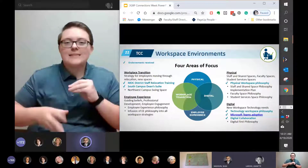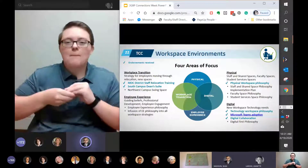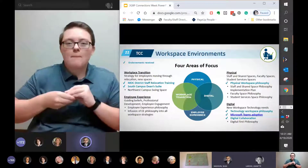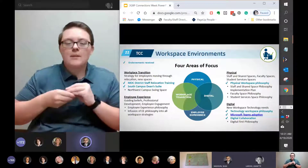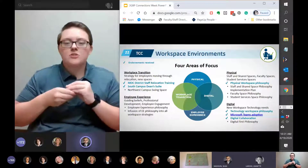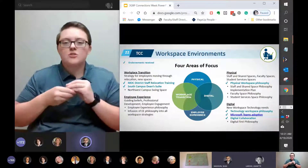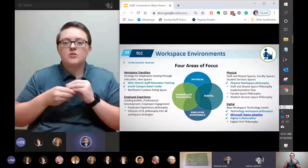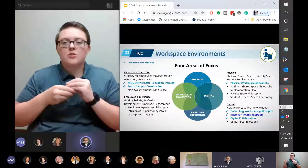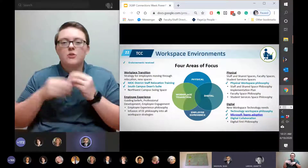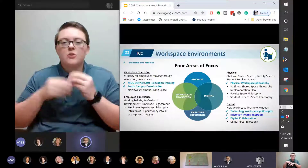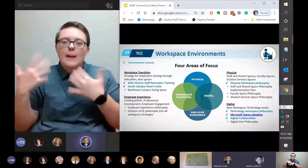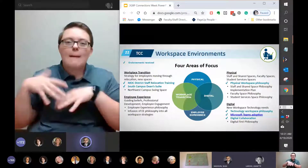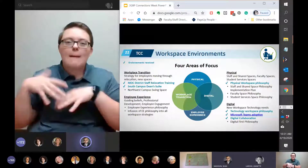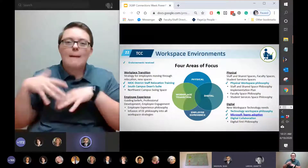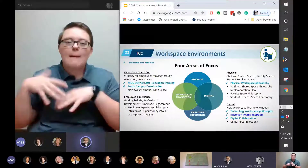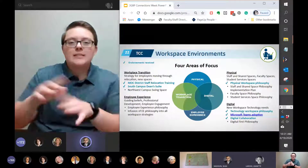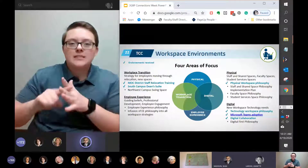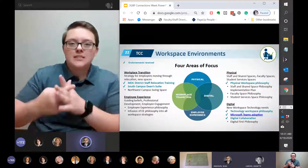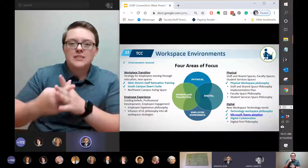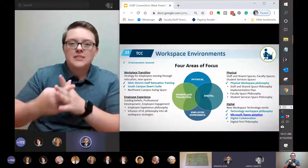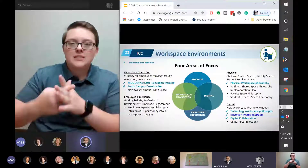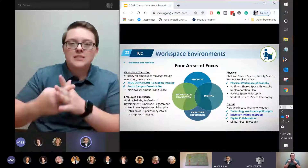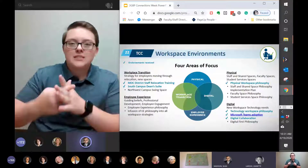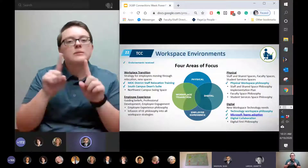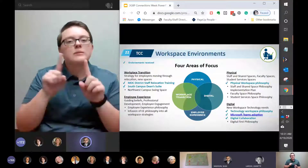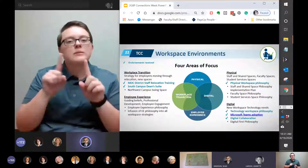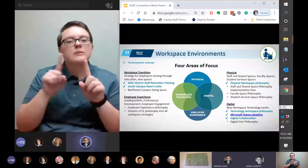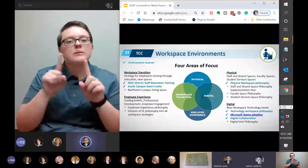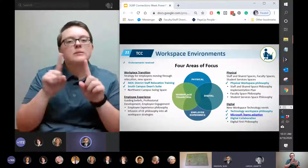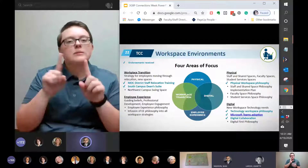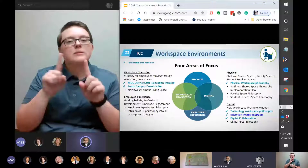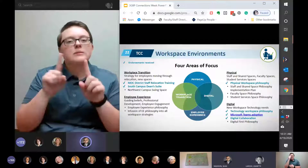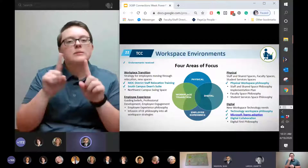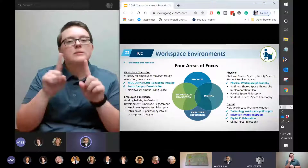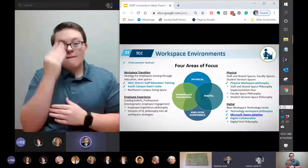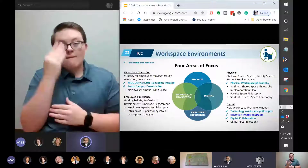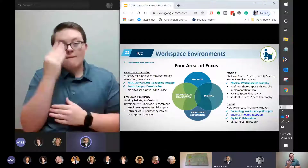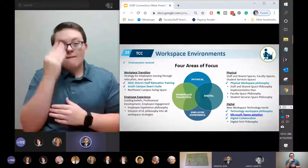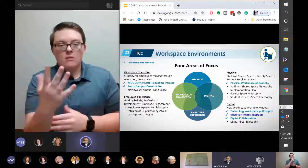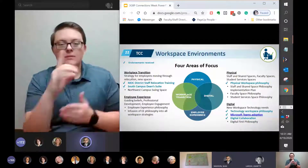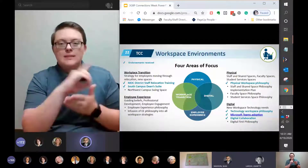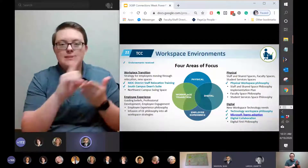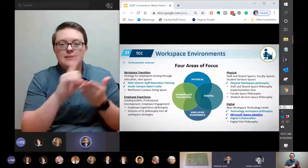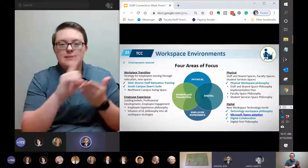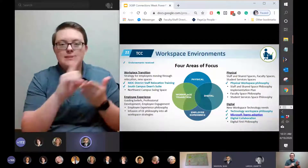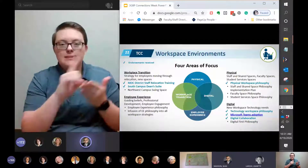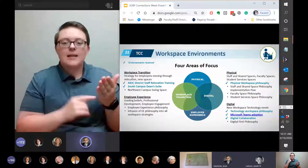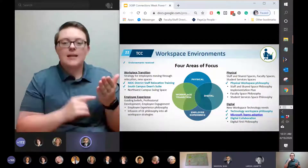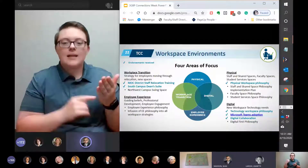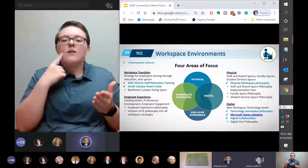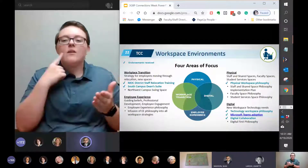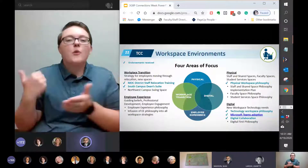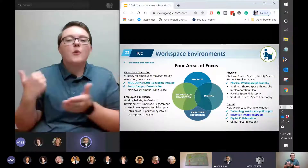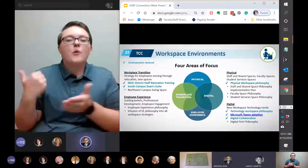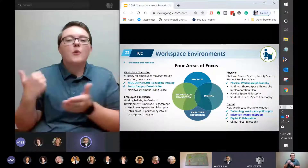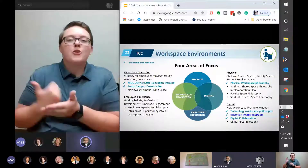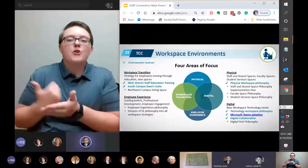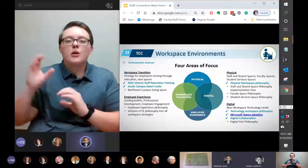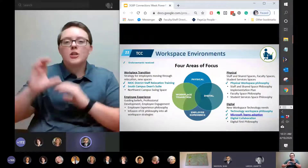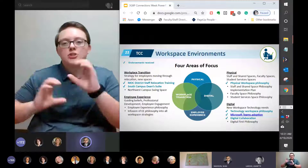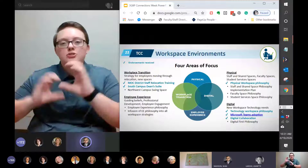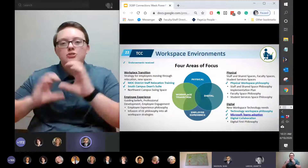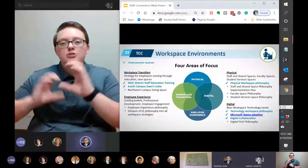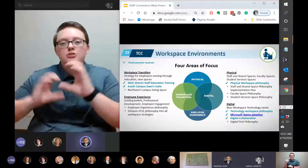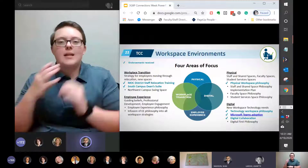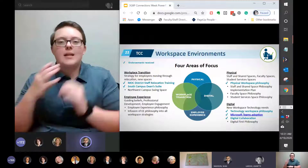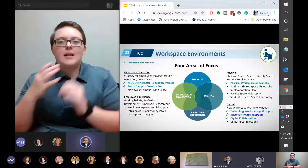implementation approaches that will inform the design and development of new construction and renovated spaces